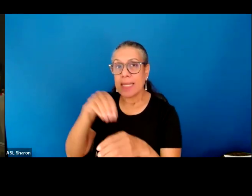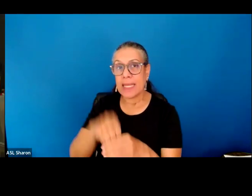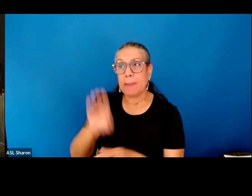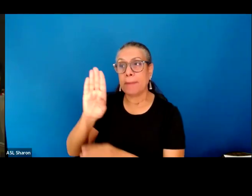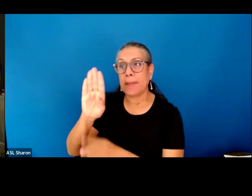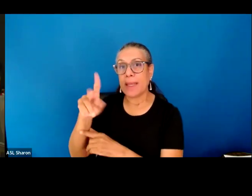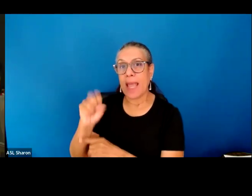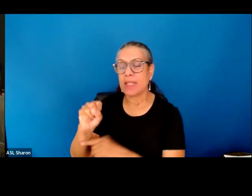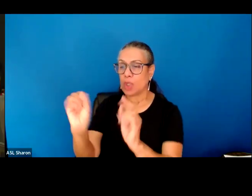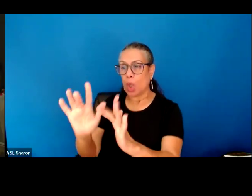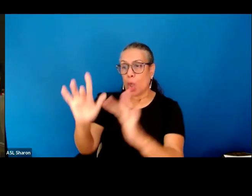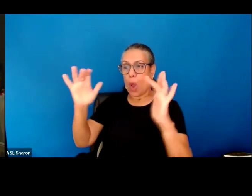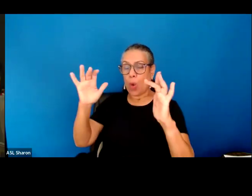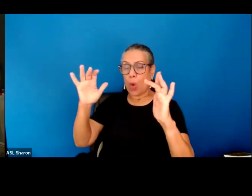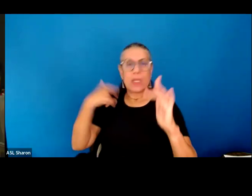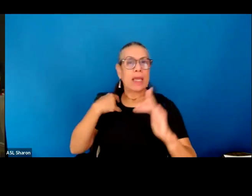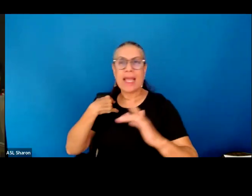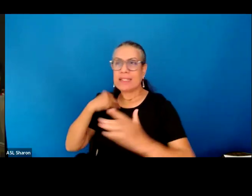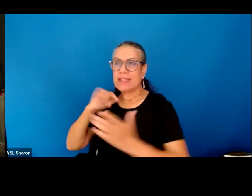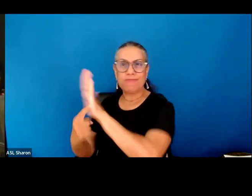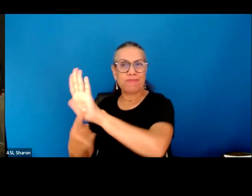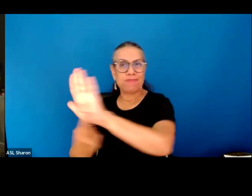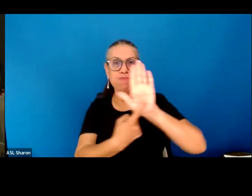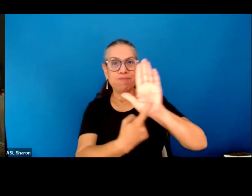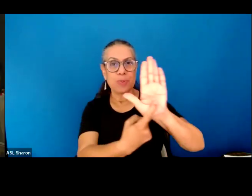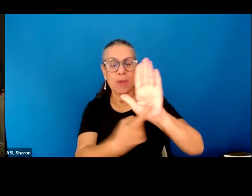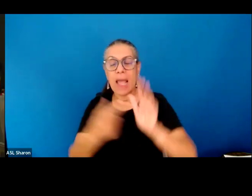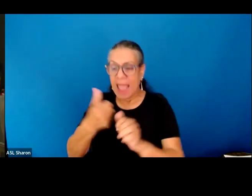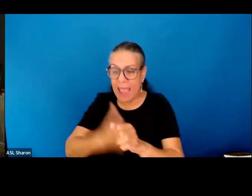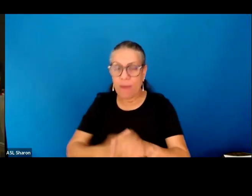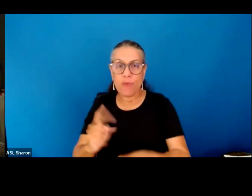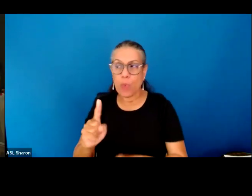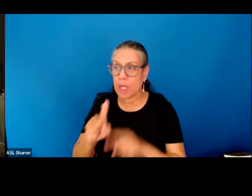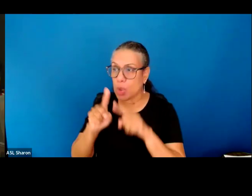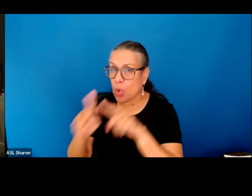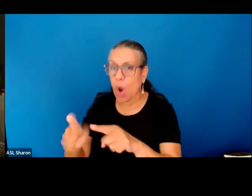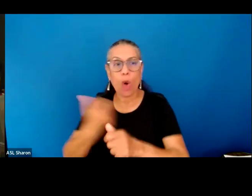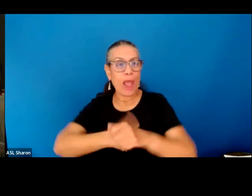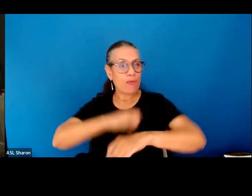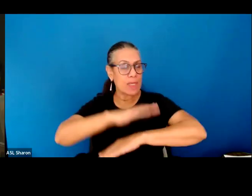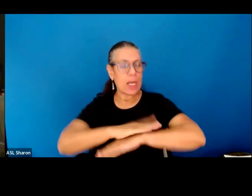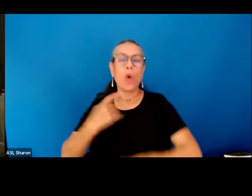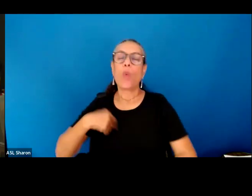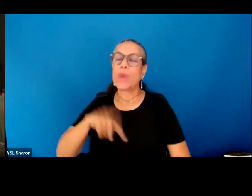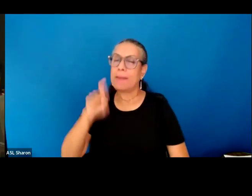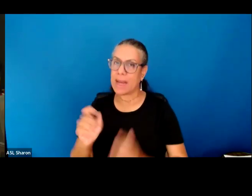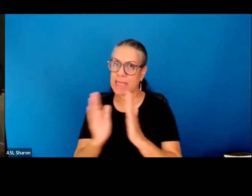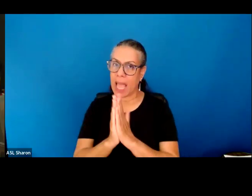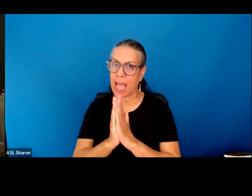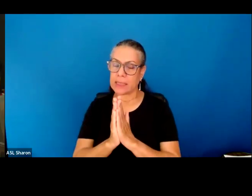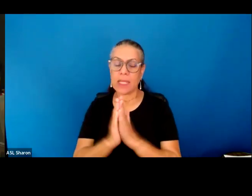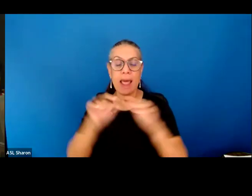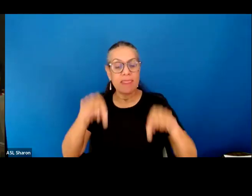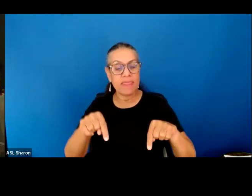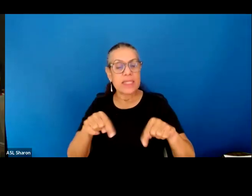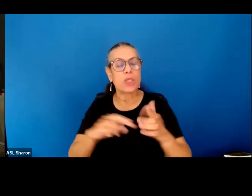its glow, its center stage status. At every turn, at every table, we must be asking, what will this